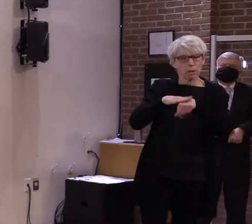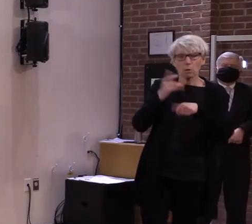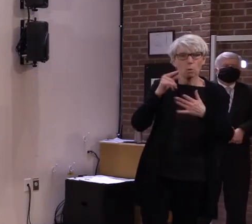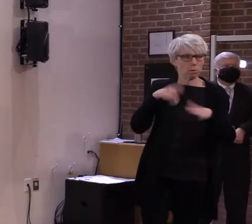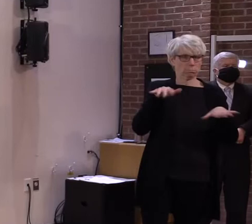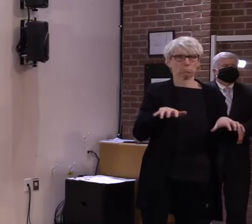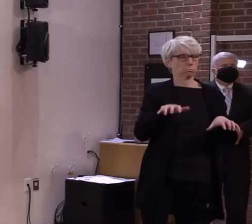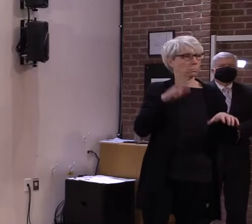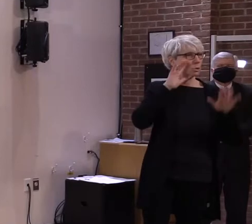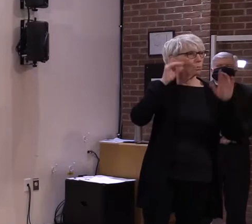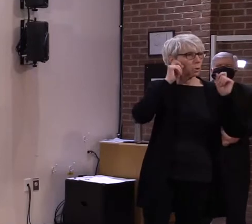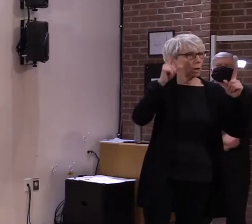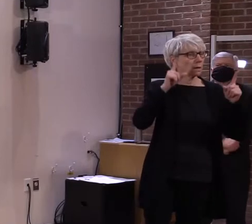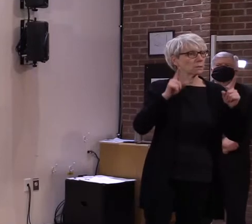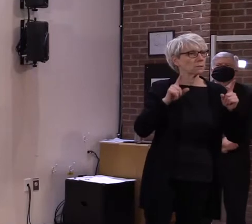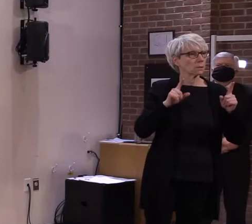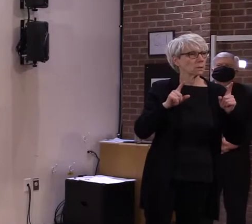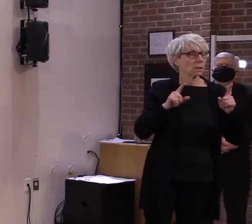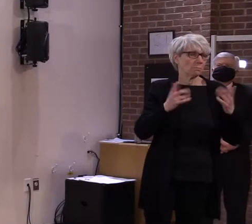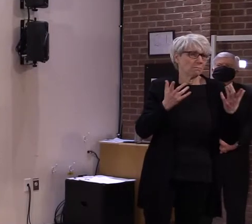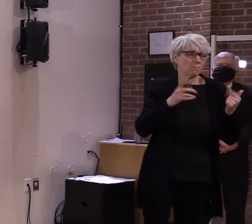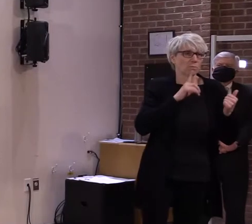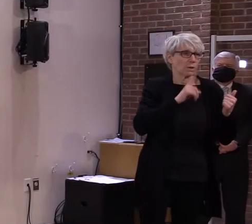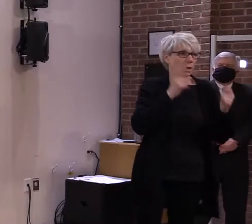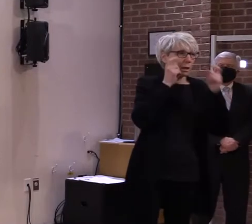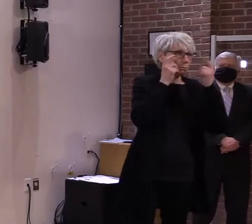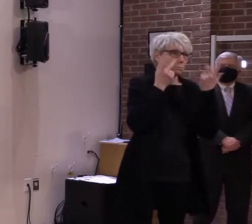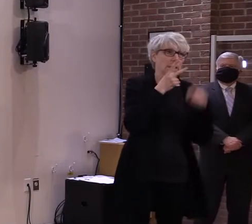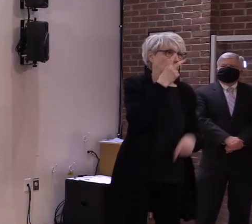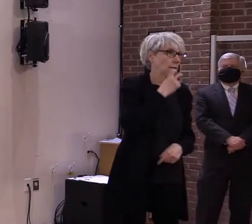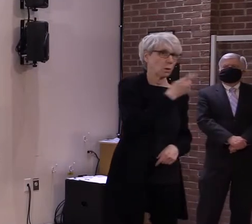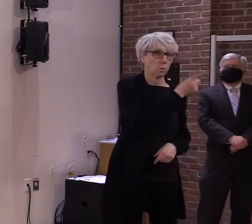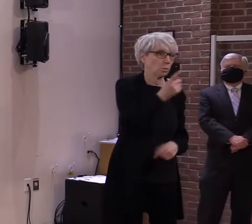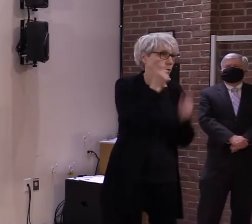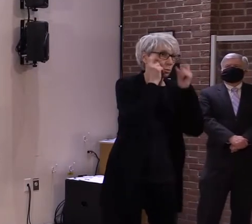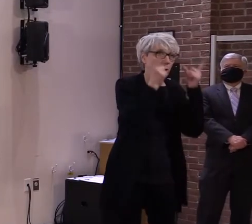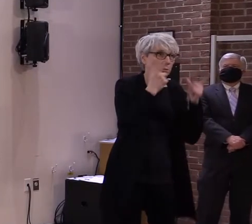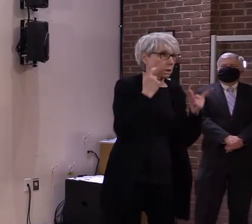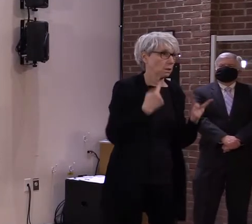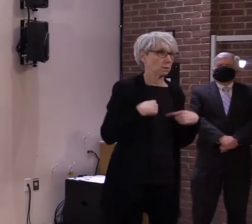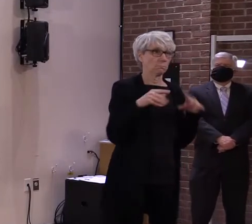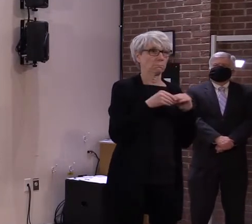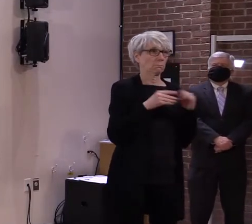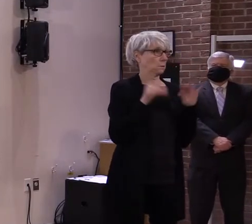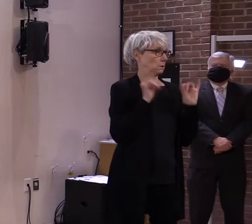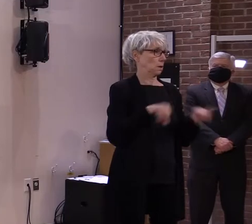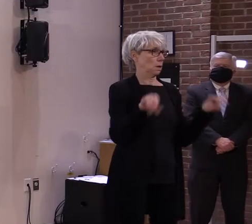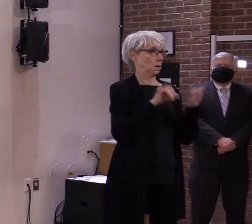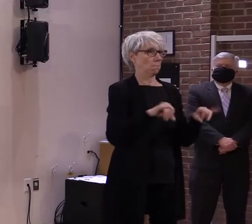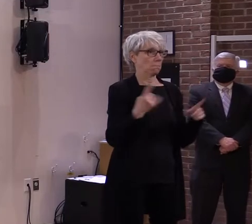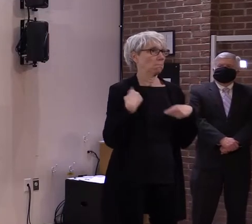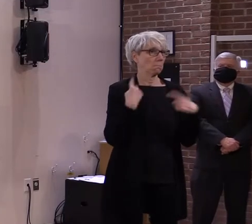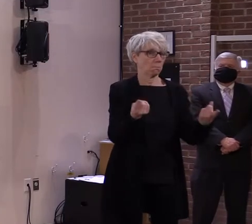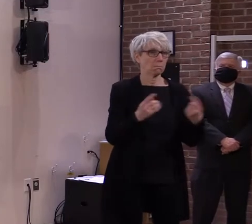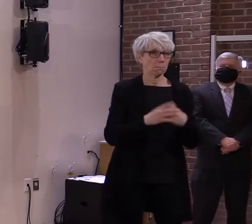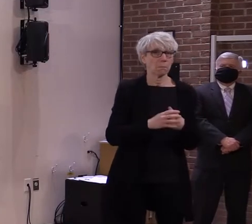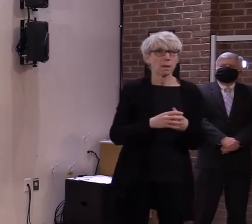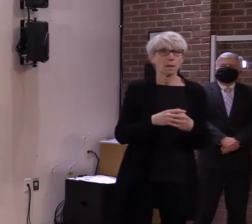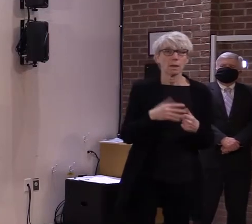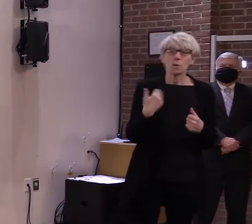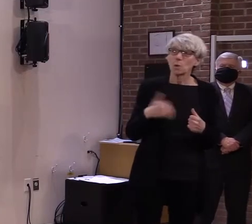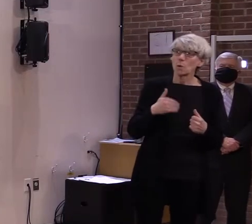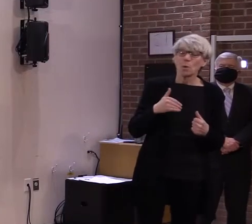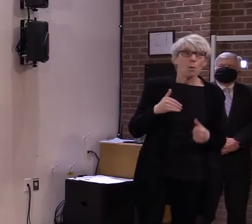coming out to today. But I don't think anyone's going to be surprised with what they hear. I've said all along that this is a